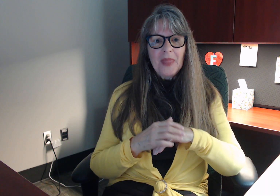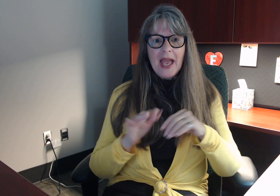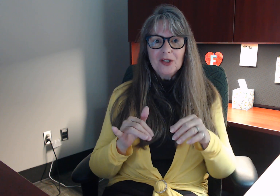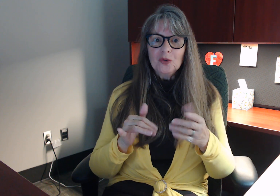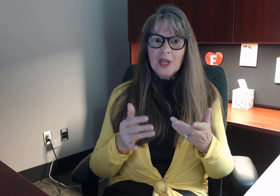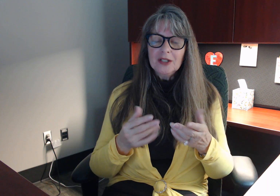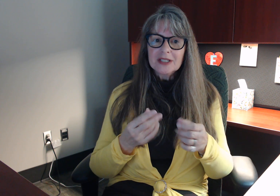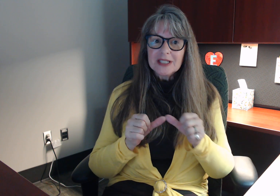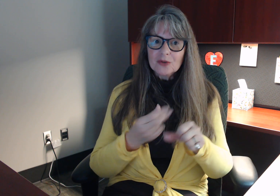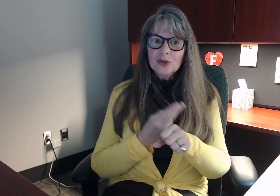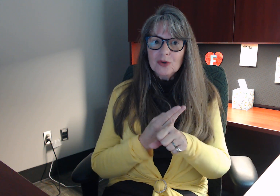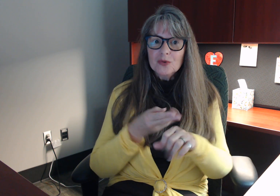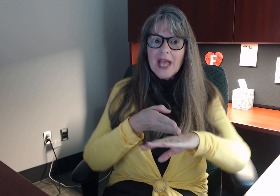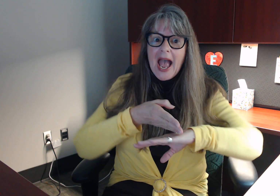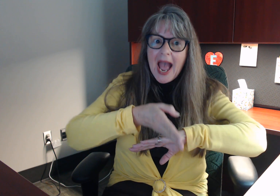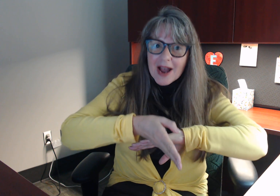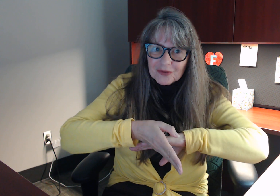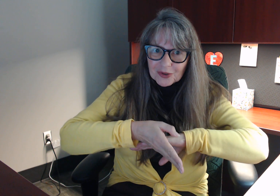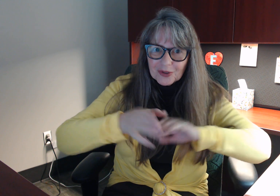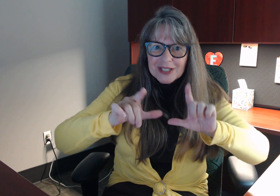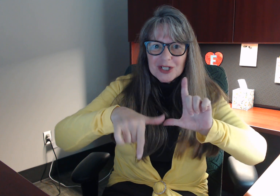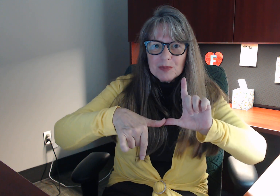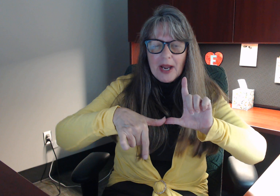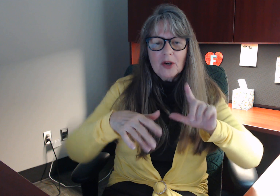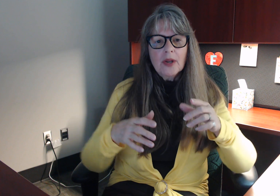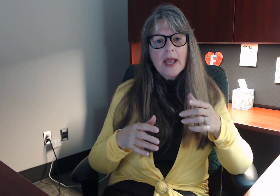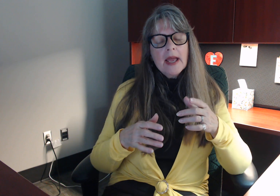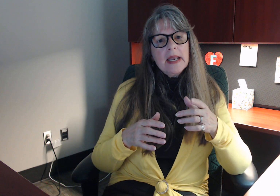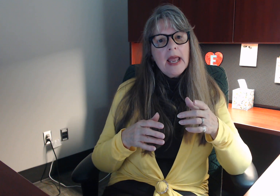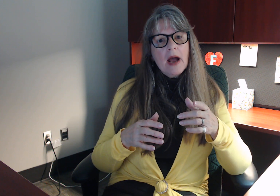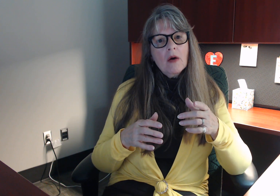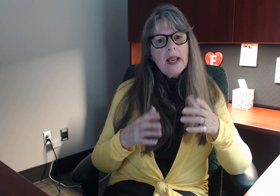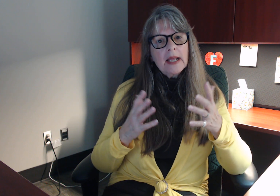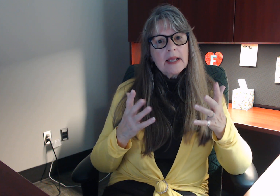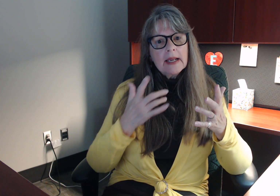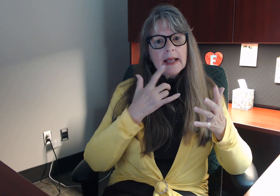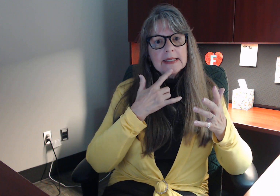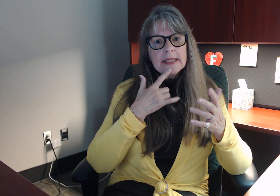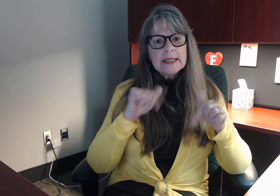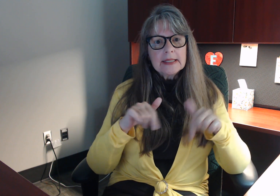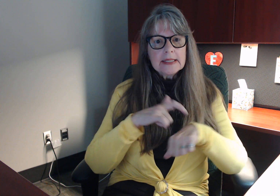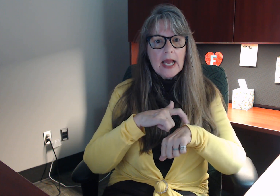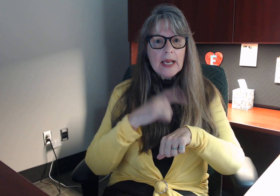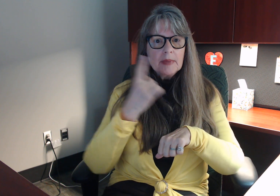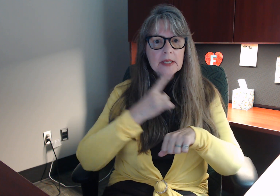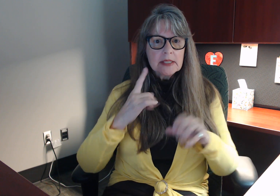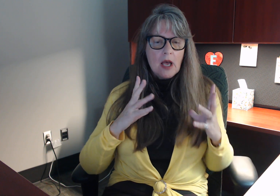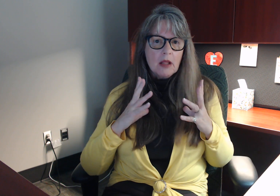that you can still use after it's expired. Now, and I say this at this time because it's the holidays